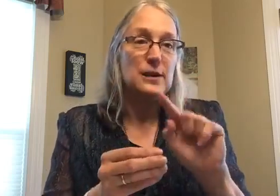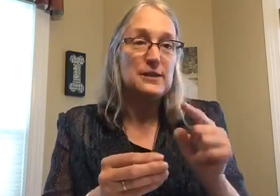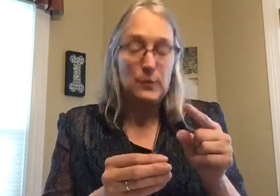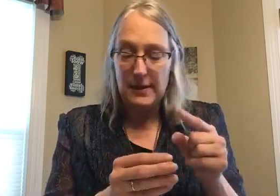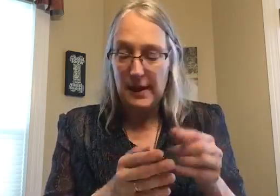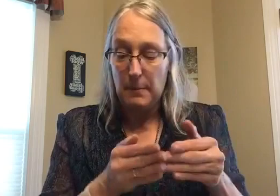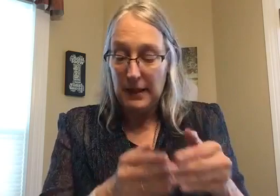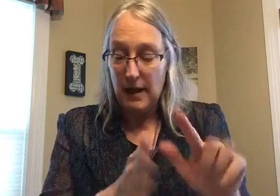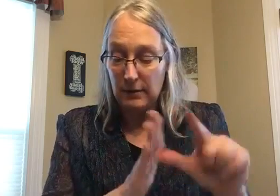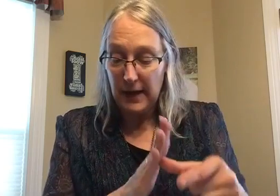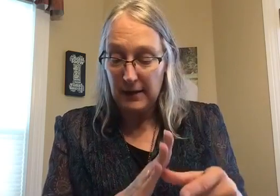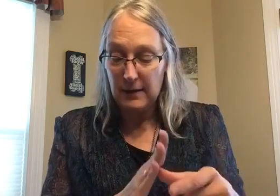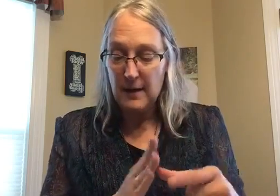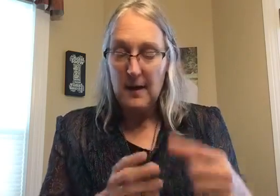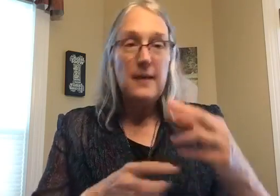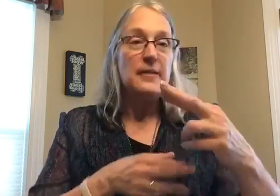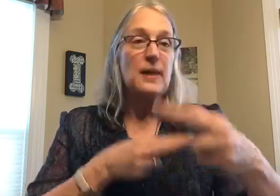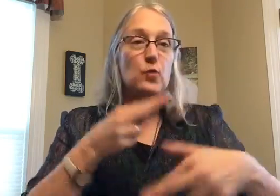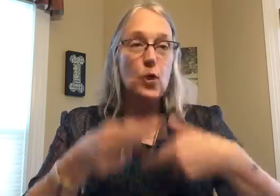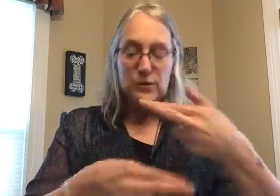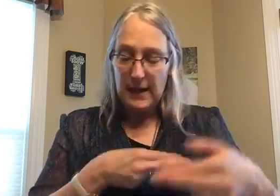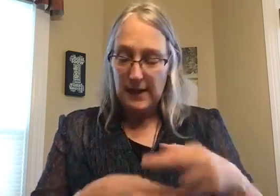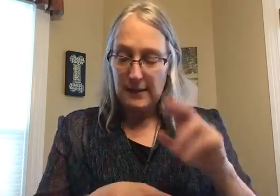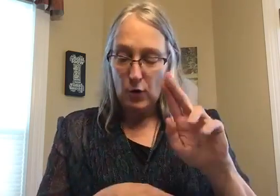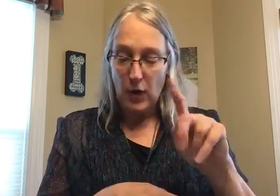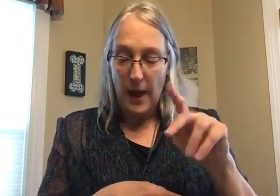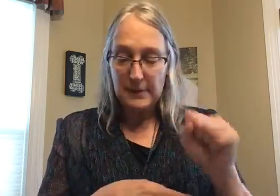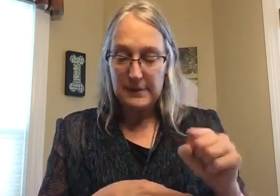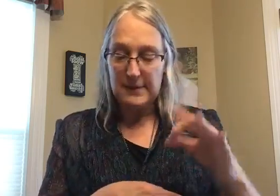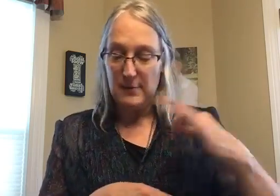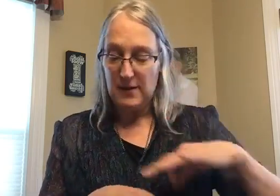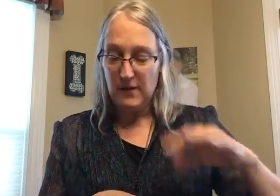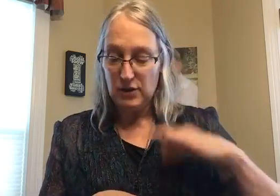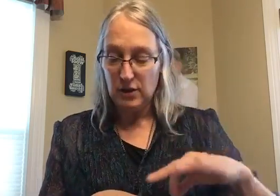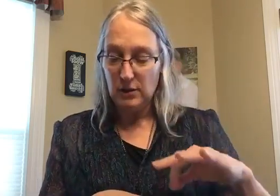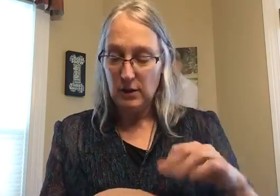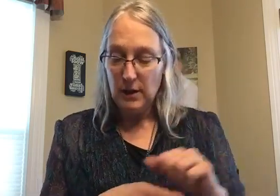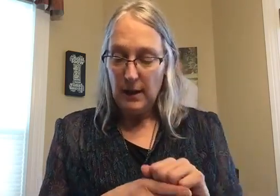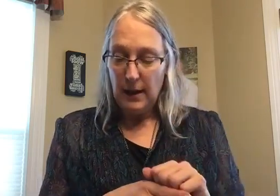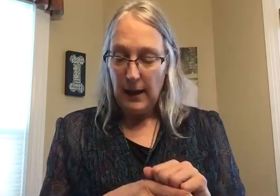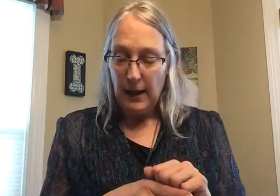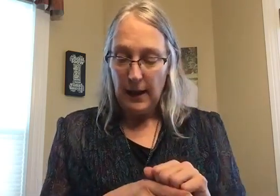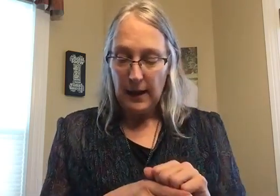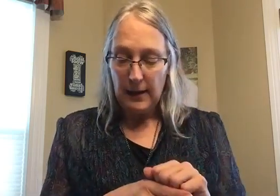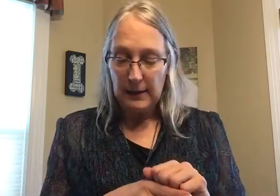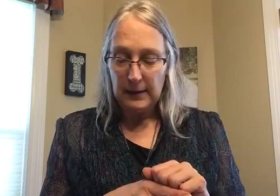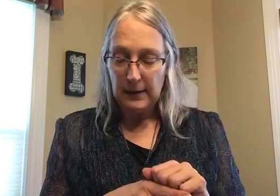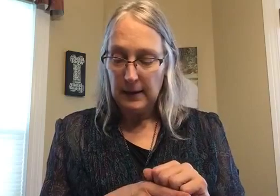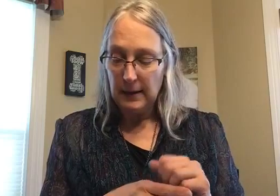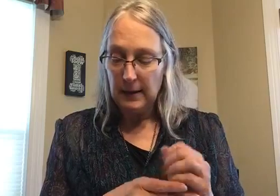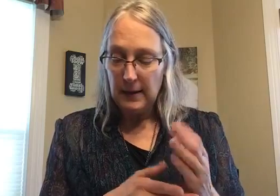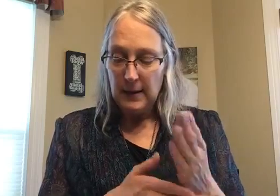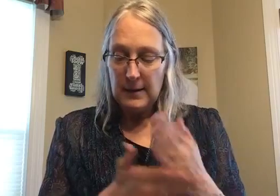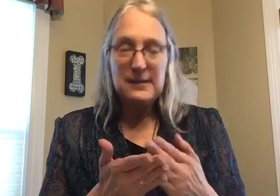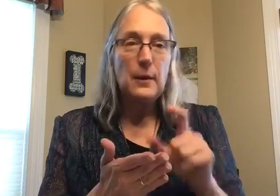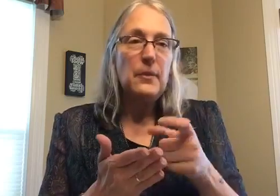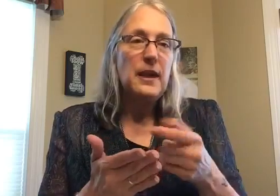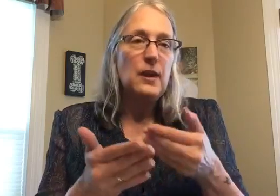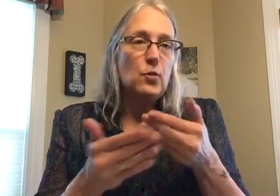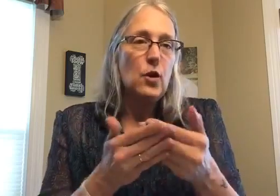when they plow later. They rotate the crops is beneficial, and they grow